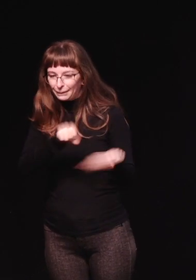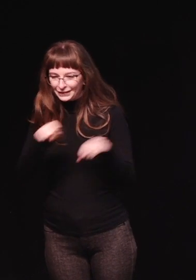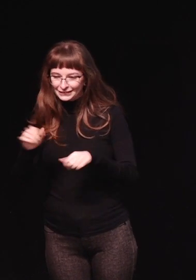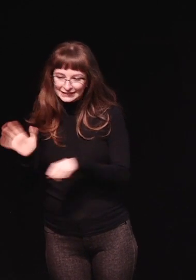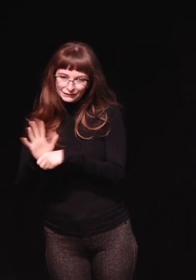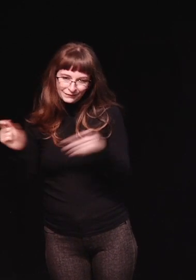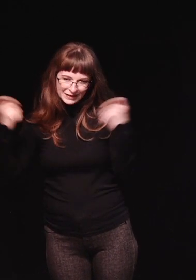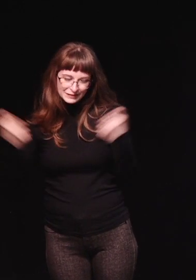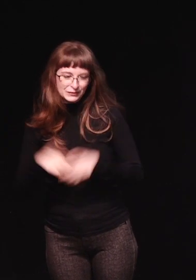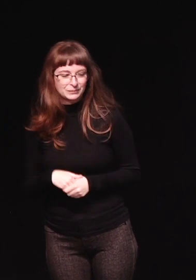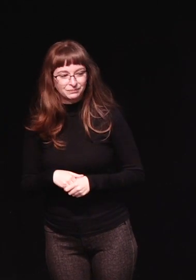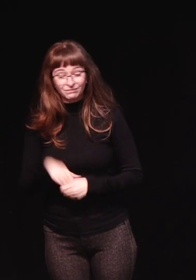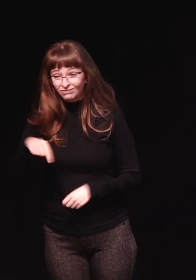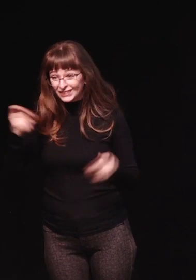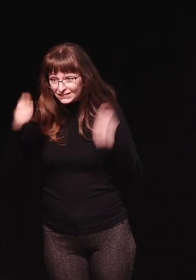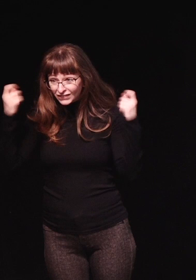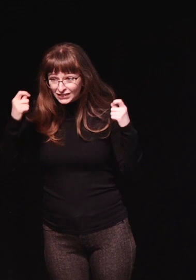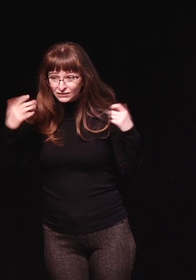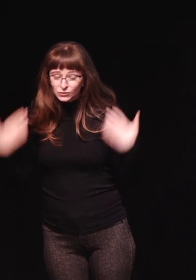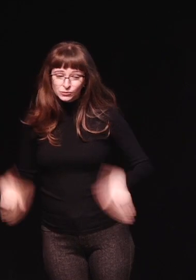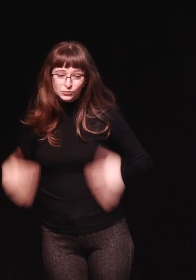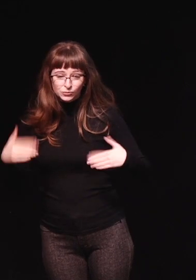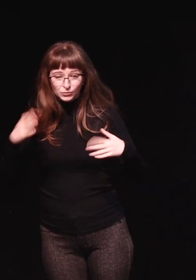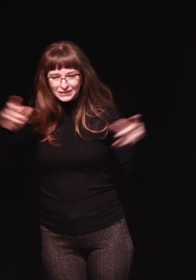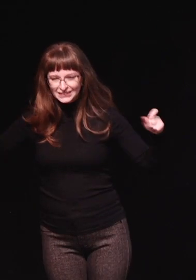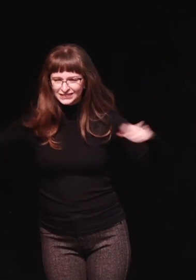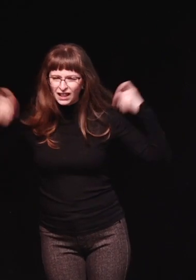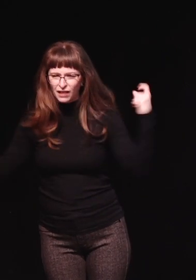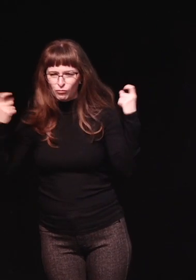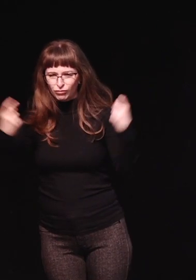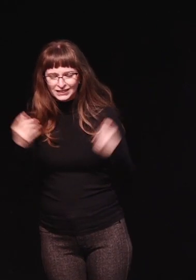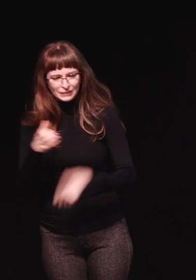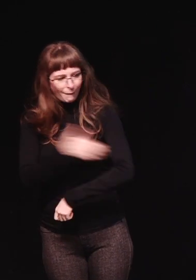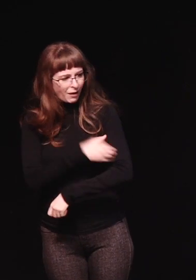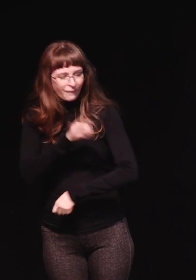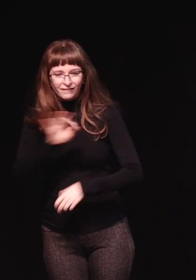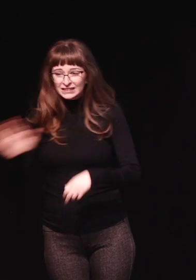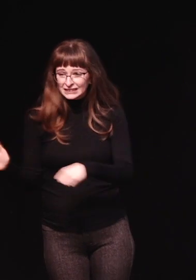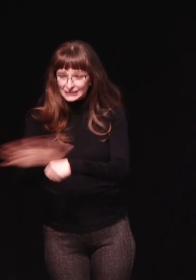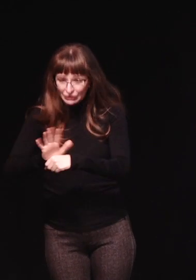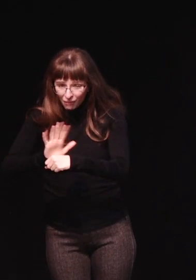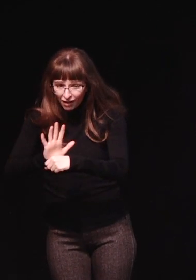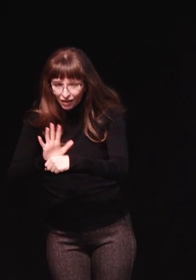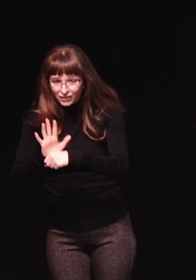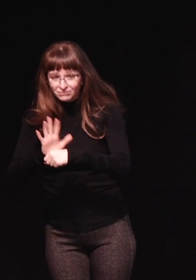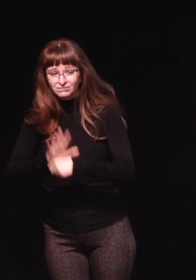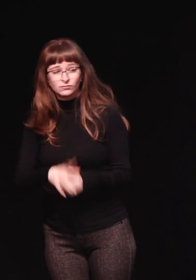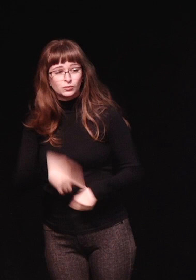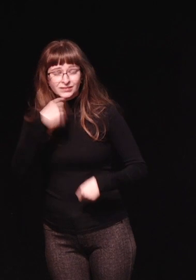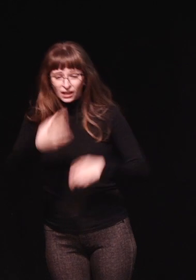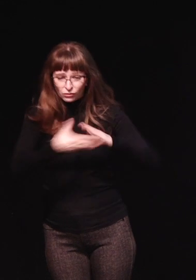The Real Abilities Film Festival is a celebration of the power of cinema to tell the lives and